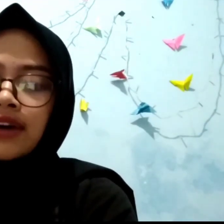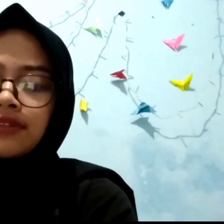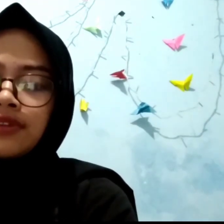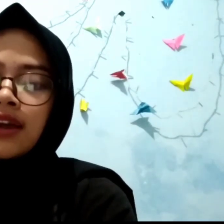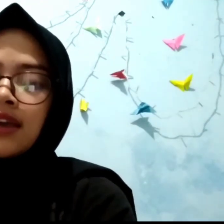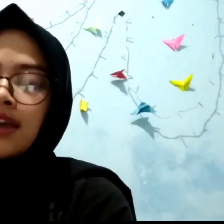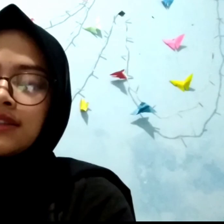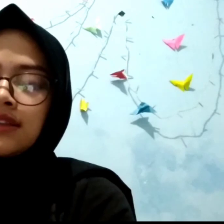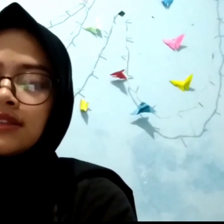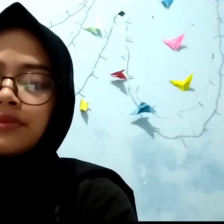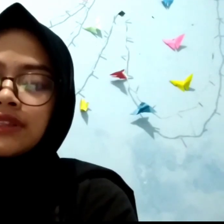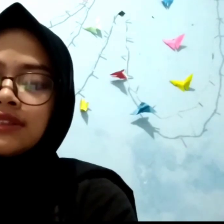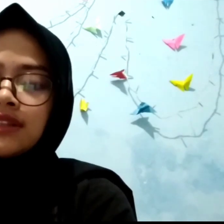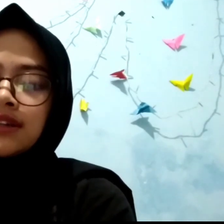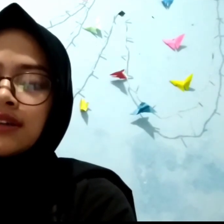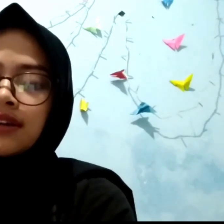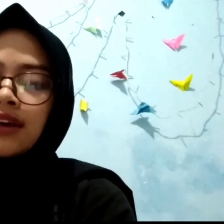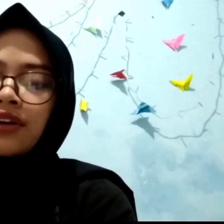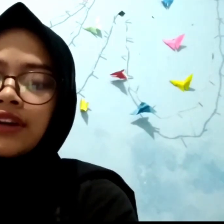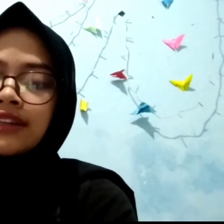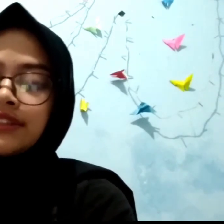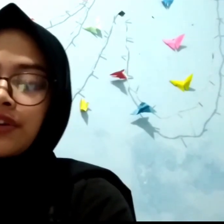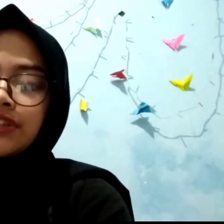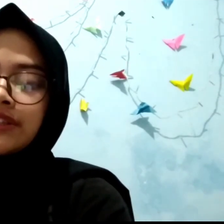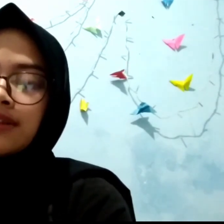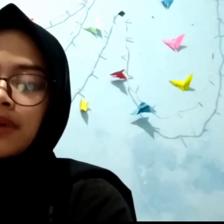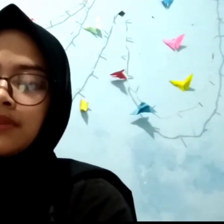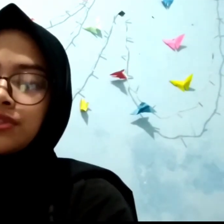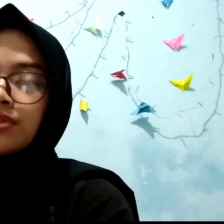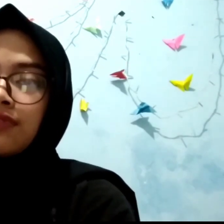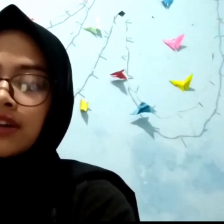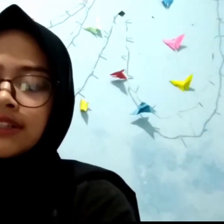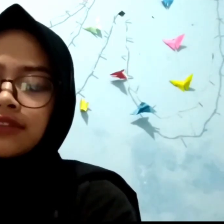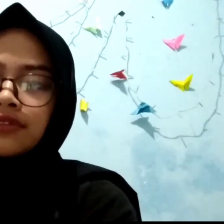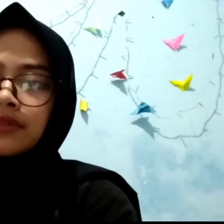1755, he established the original public school for deaf,